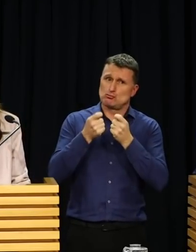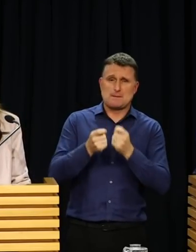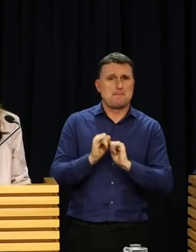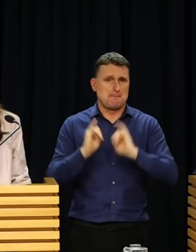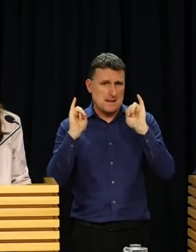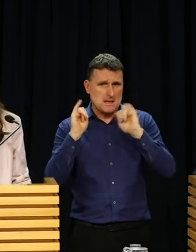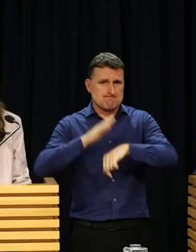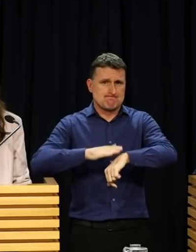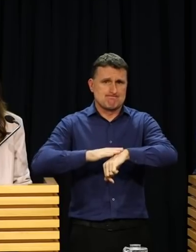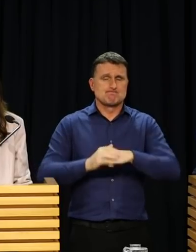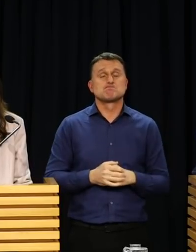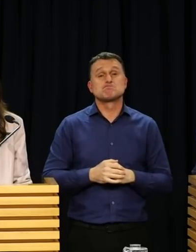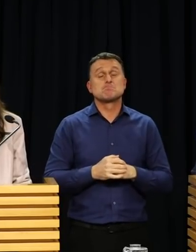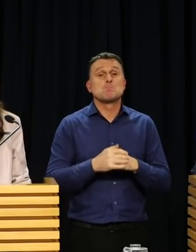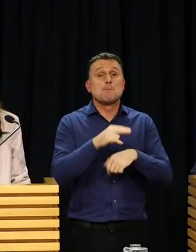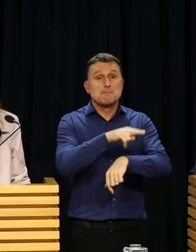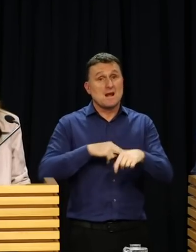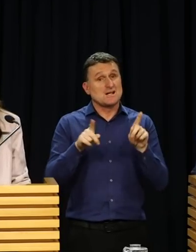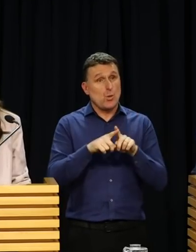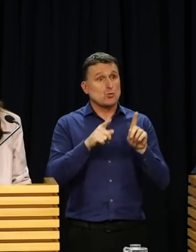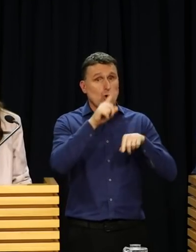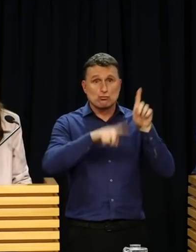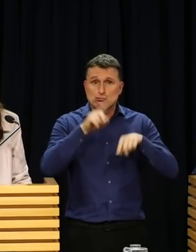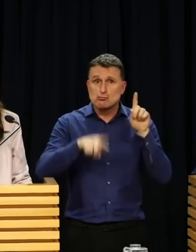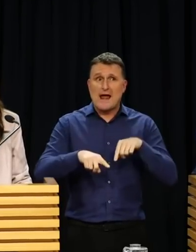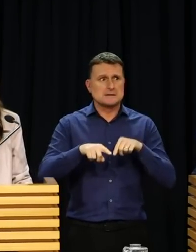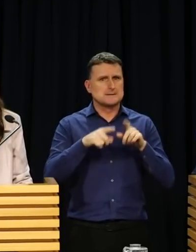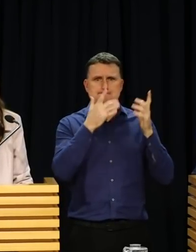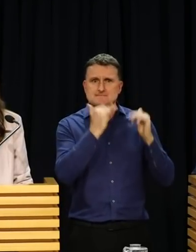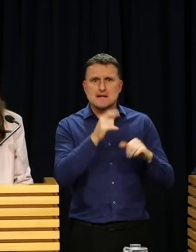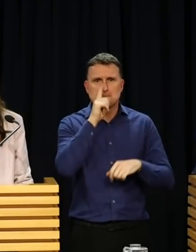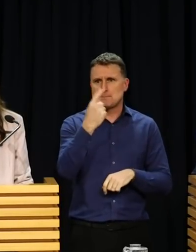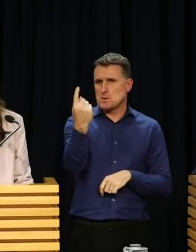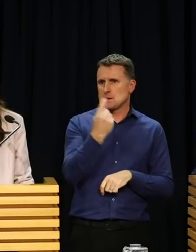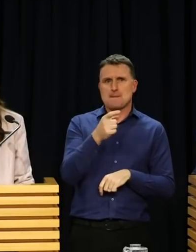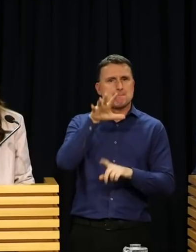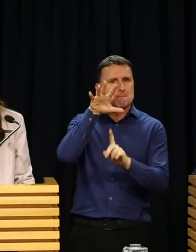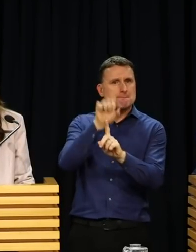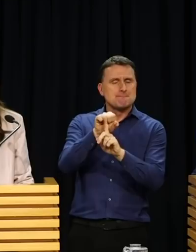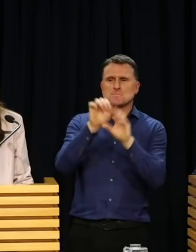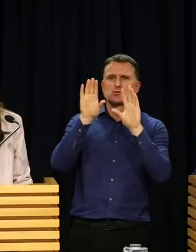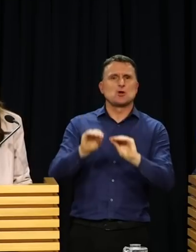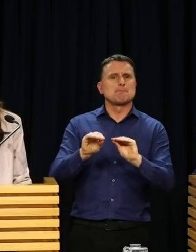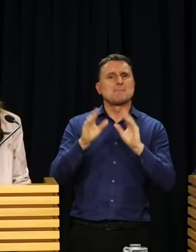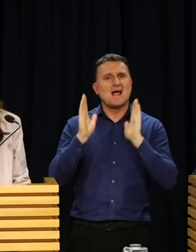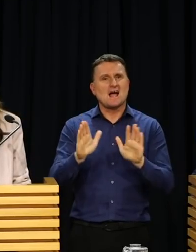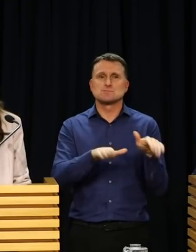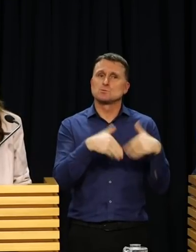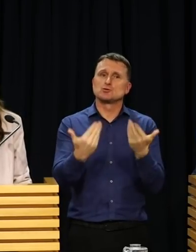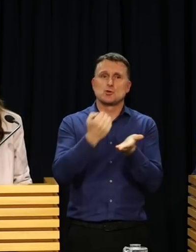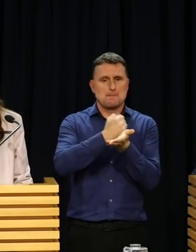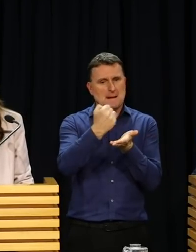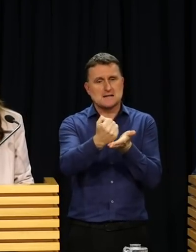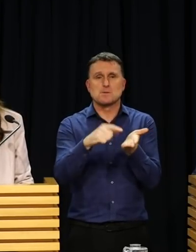period, police also conducted random stops and checks which required any person, on request, to produce their passport